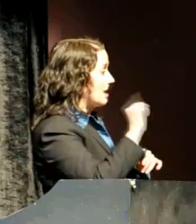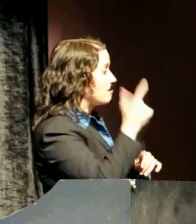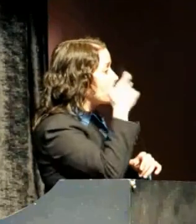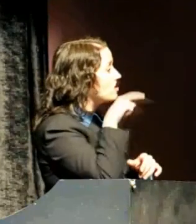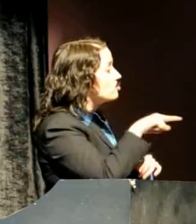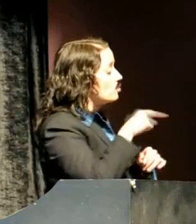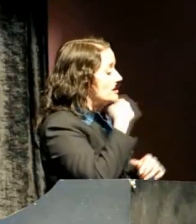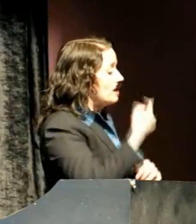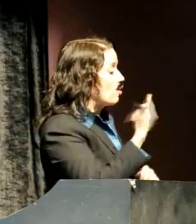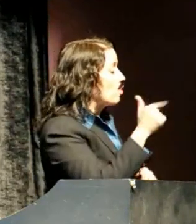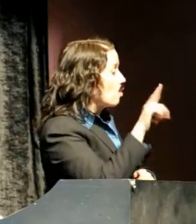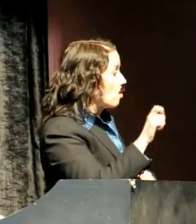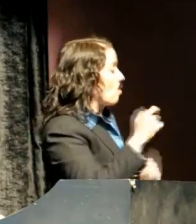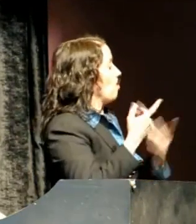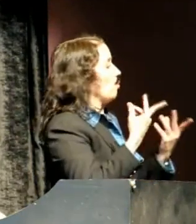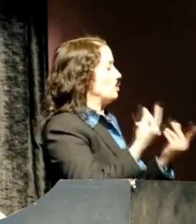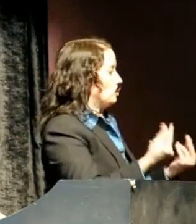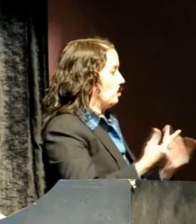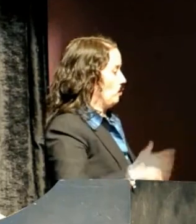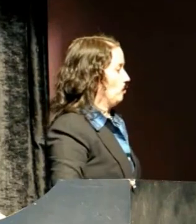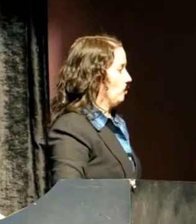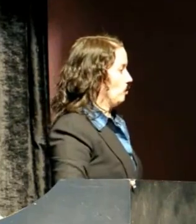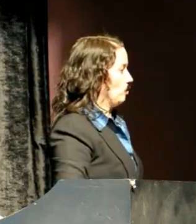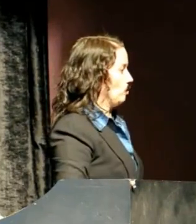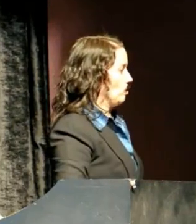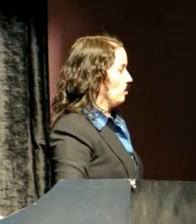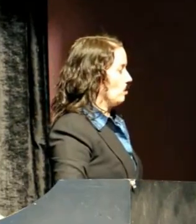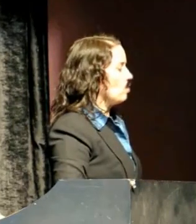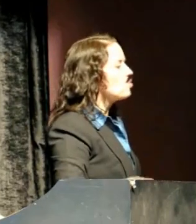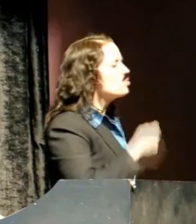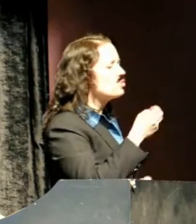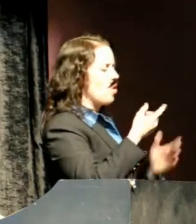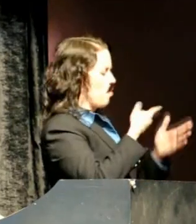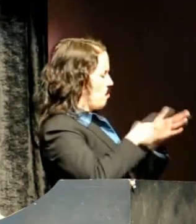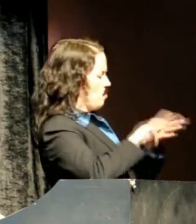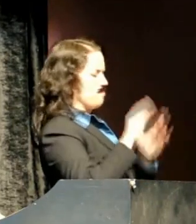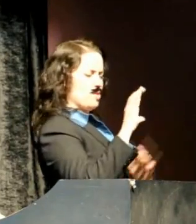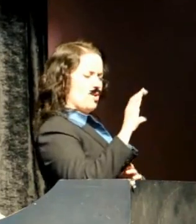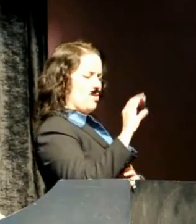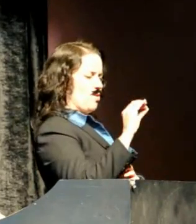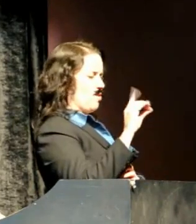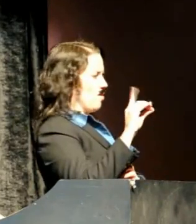telling Google what to do. So what is coding?